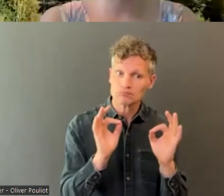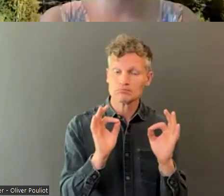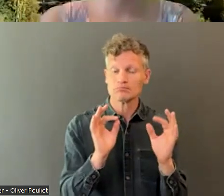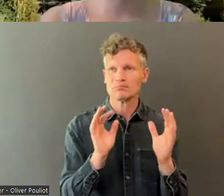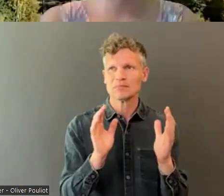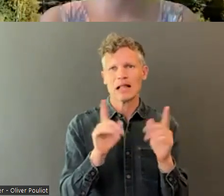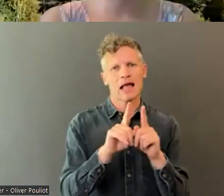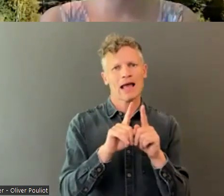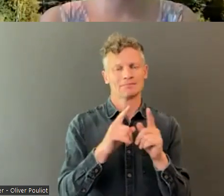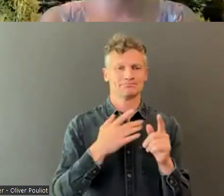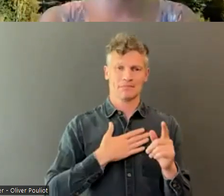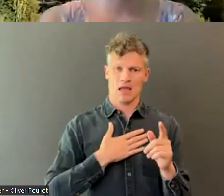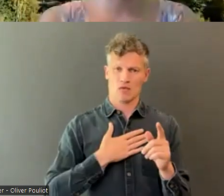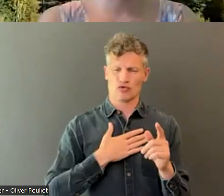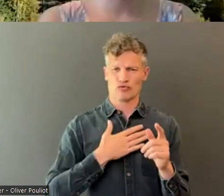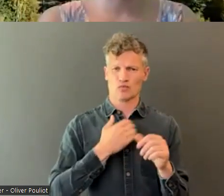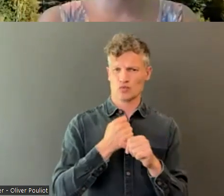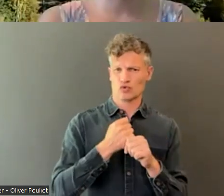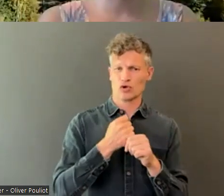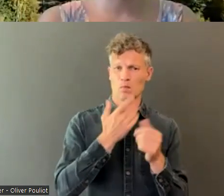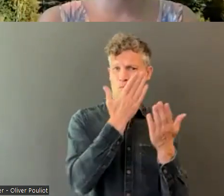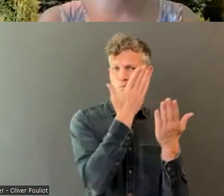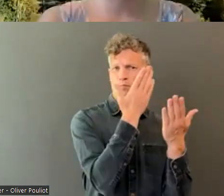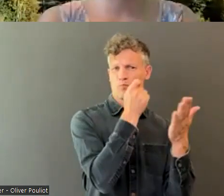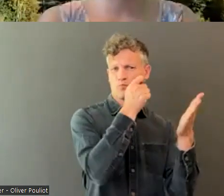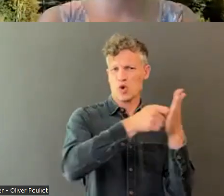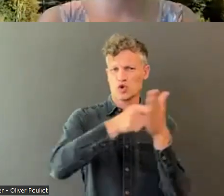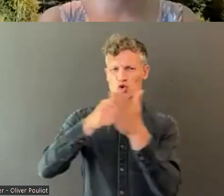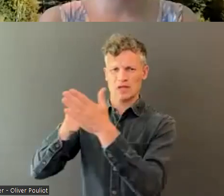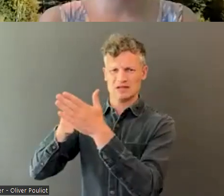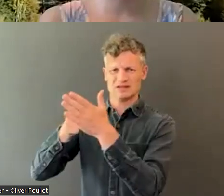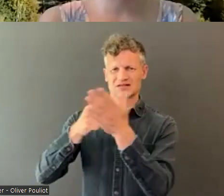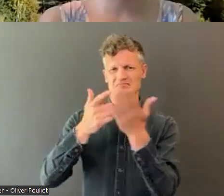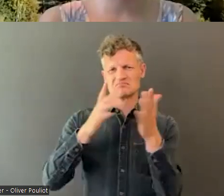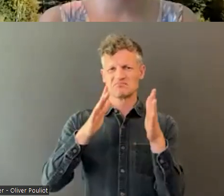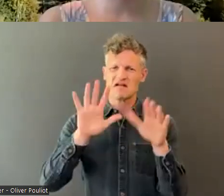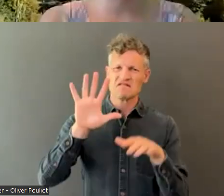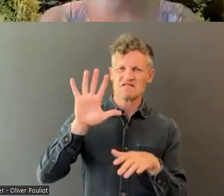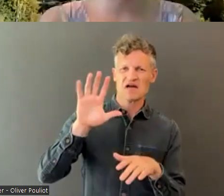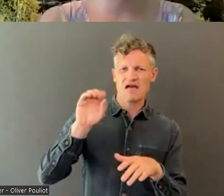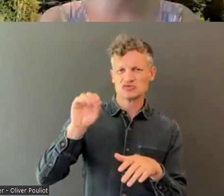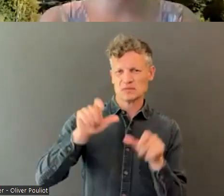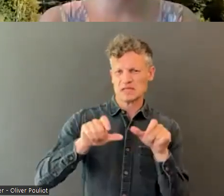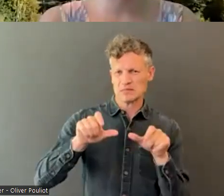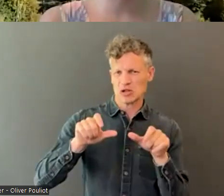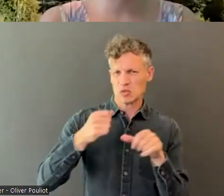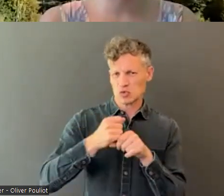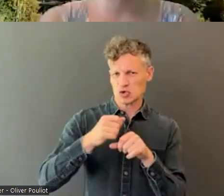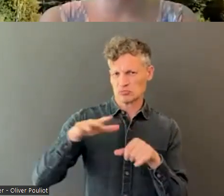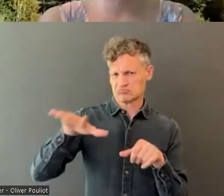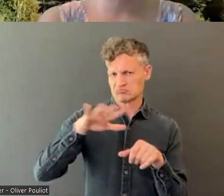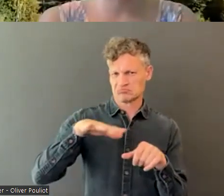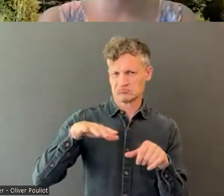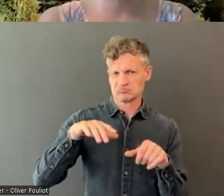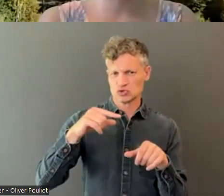within procurement, we've got circa 500 odd people who work at GSK, helping people understand what that definition